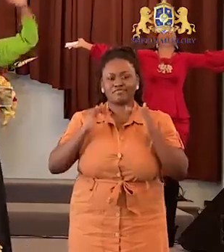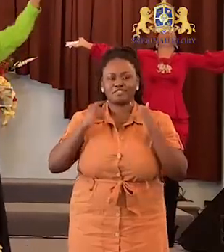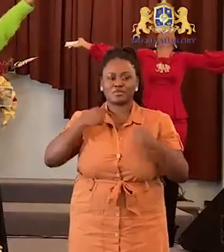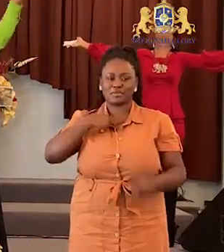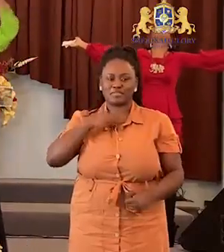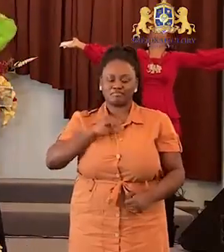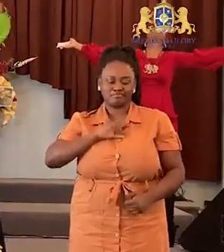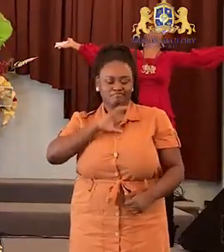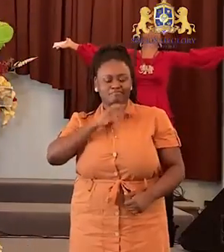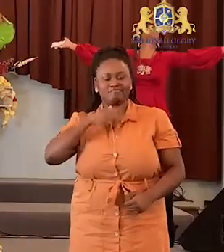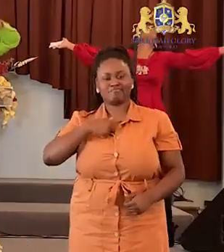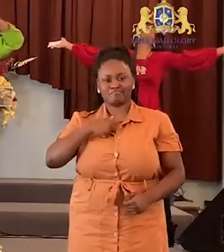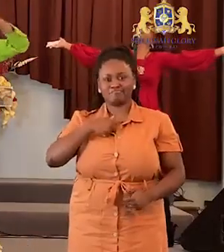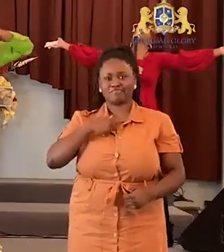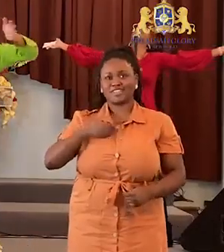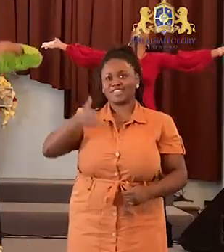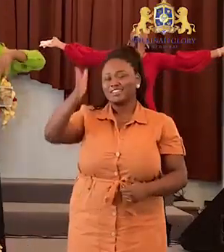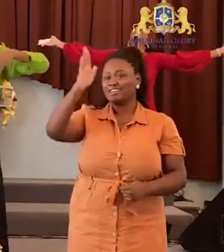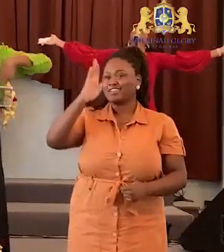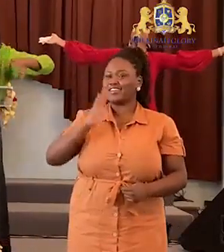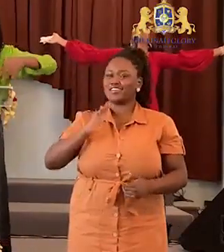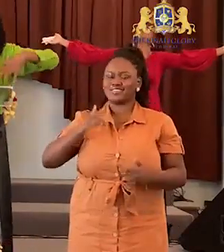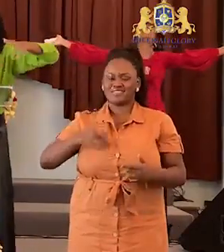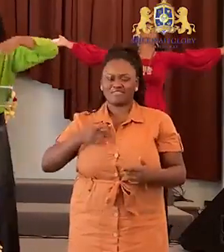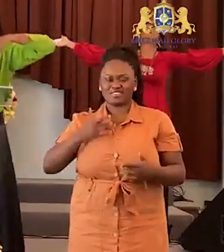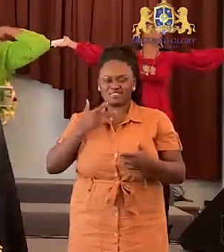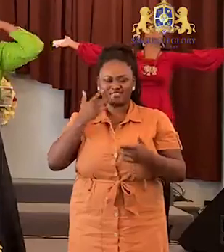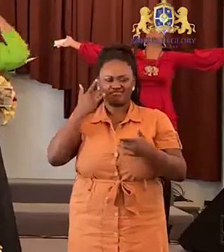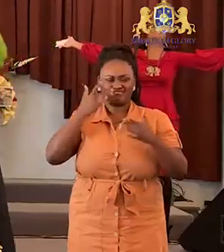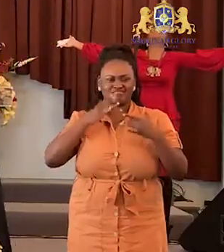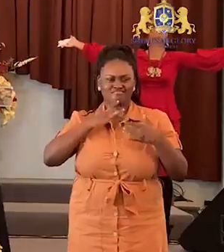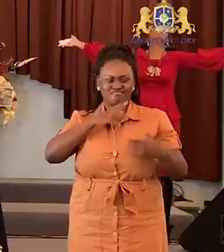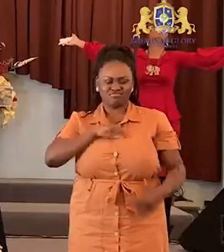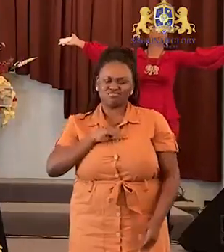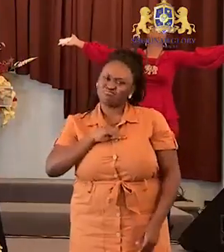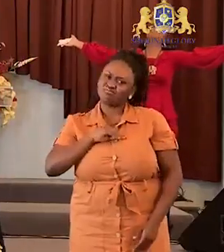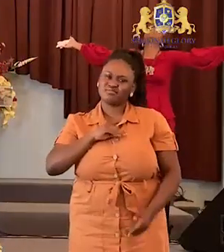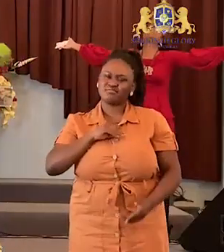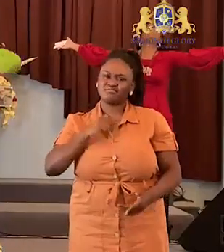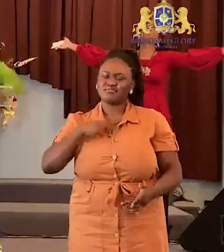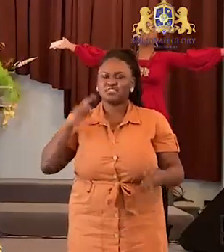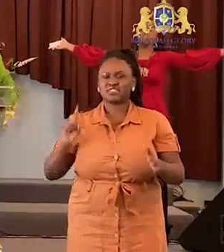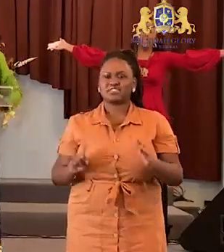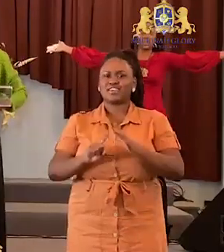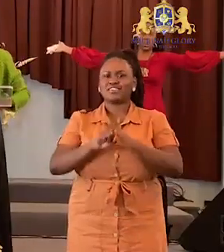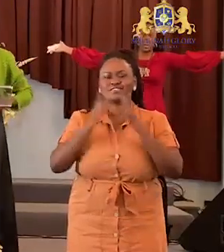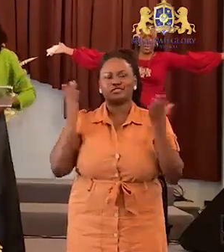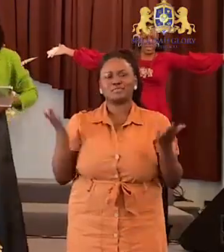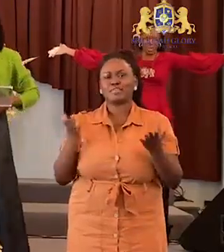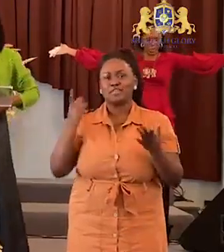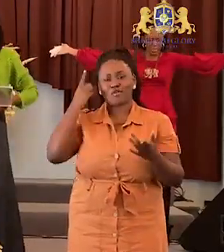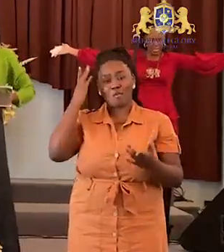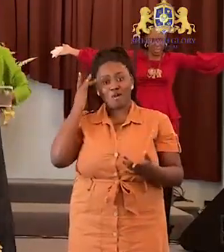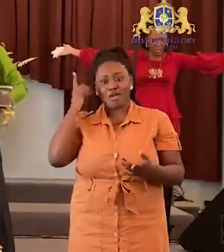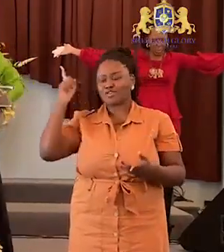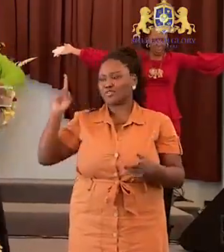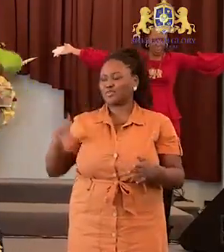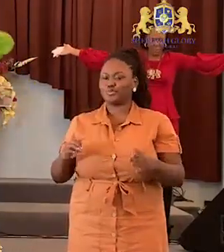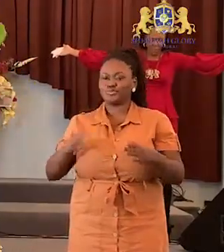There's not enough, God. I feel empty. And I come to you asking you to fill me up,